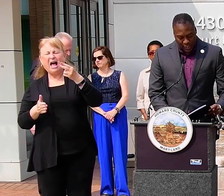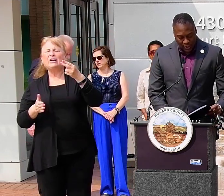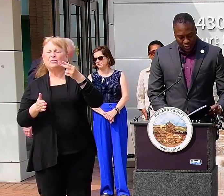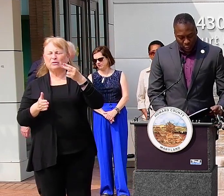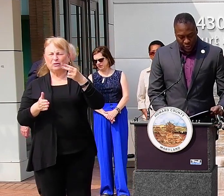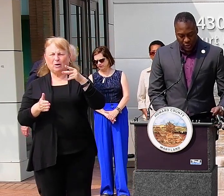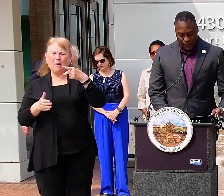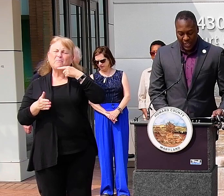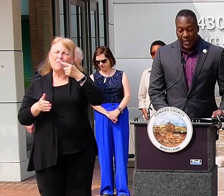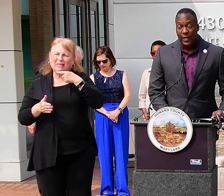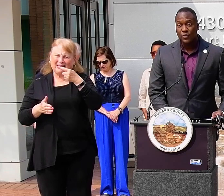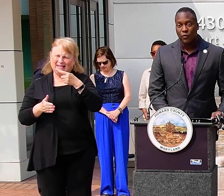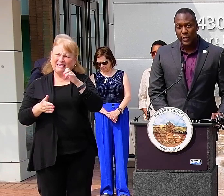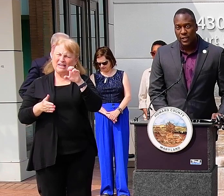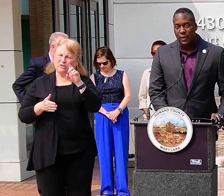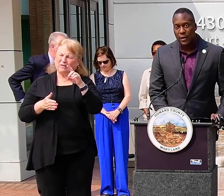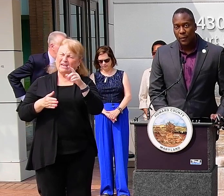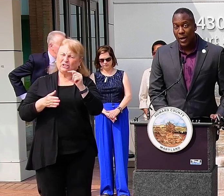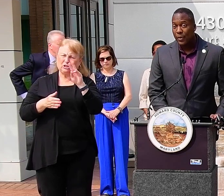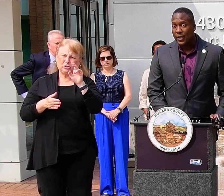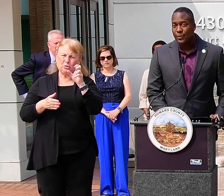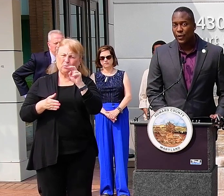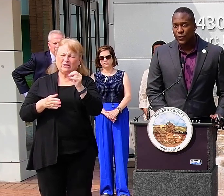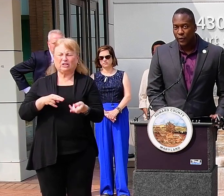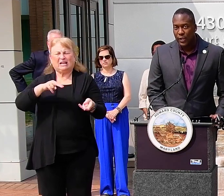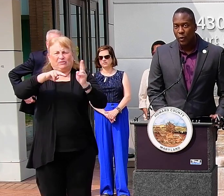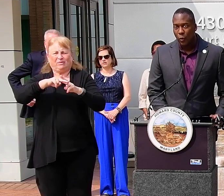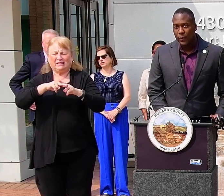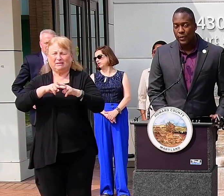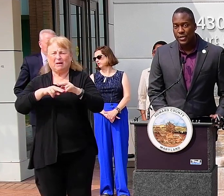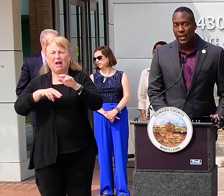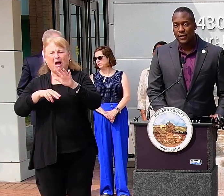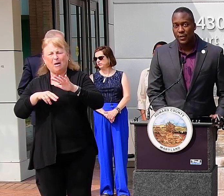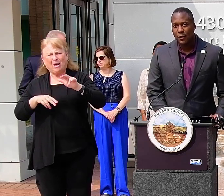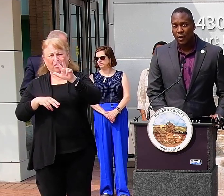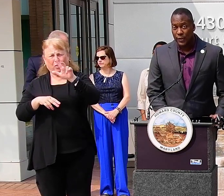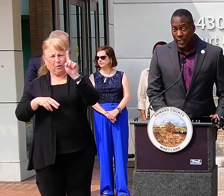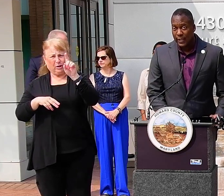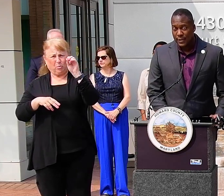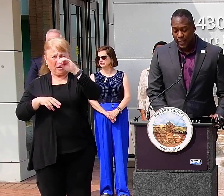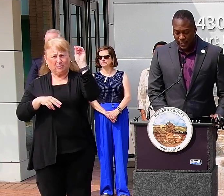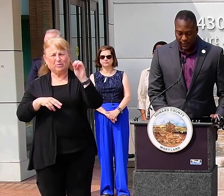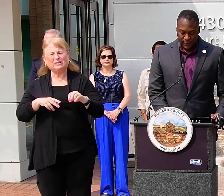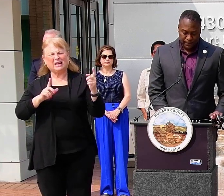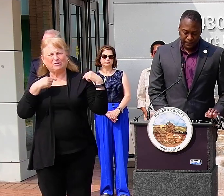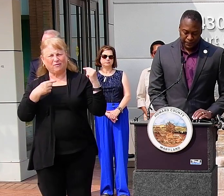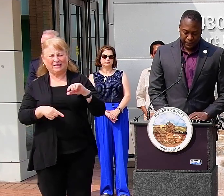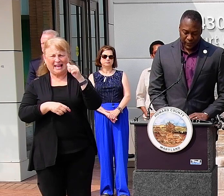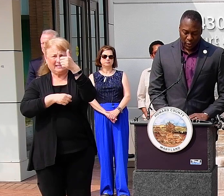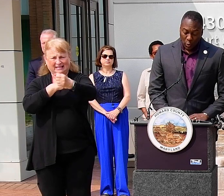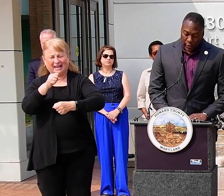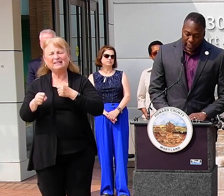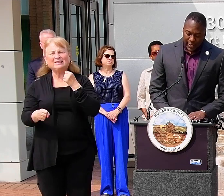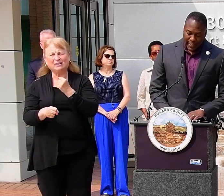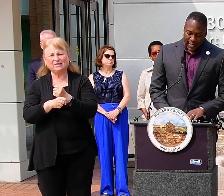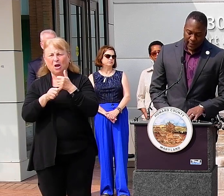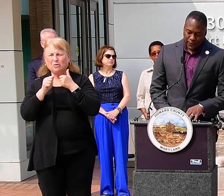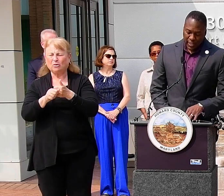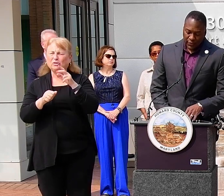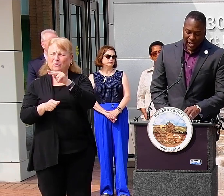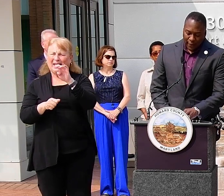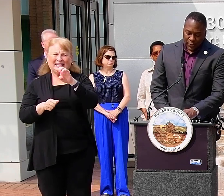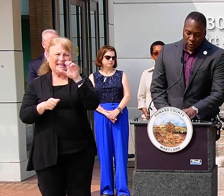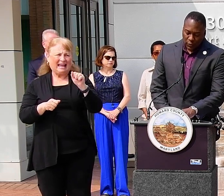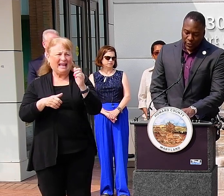public education tuition has risen by approximately 31% over the last decade. According to